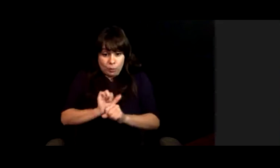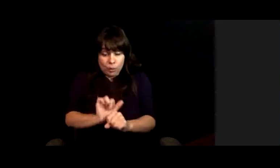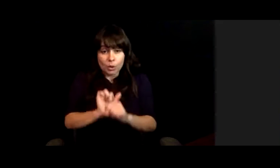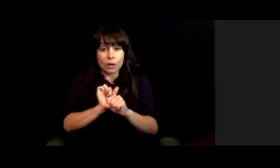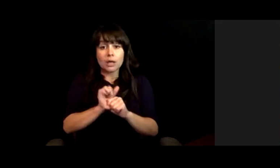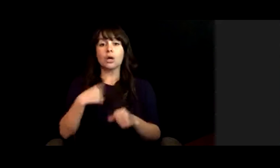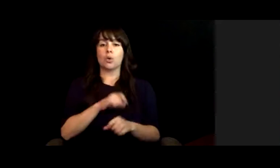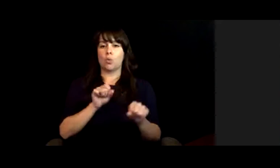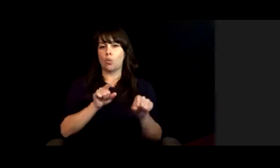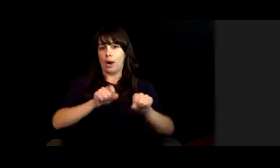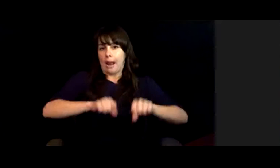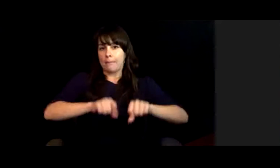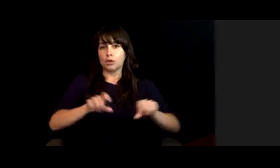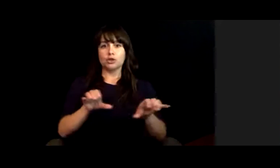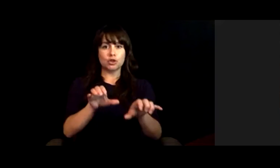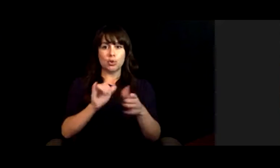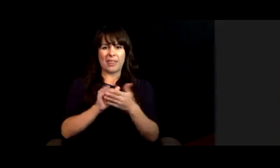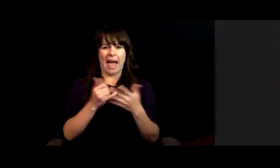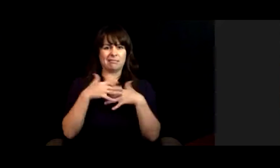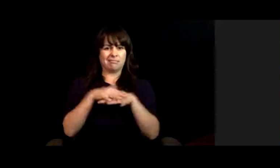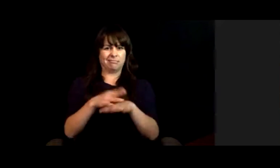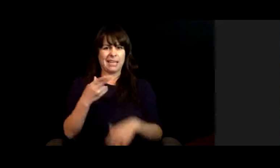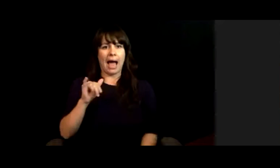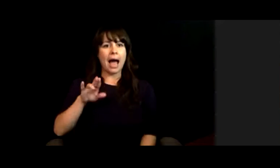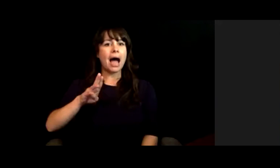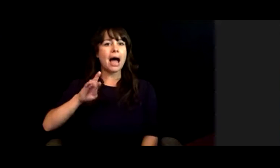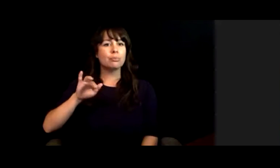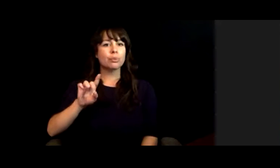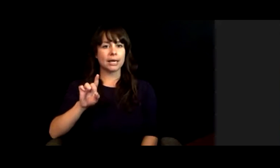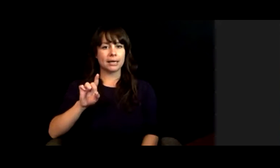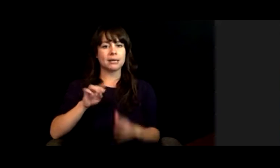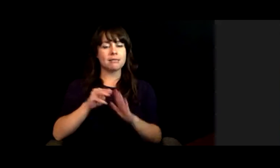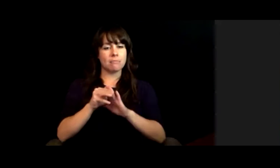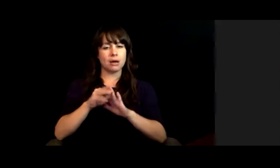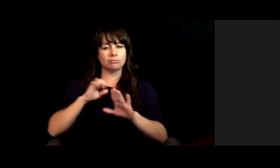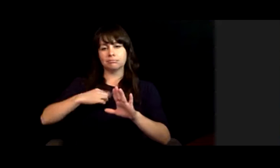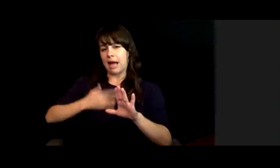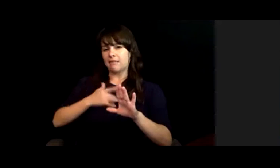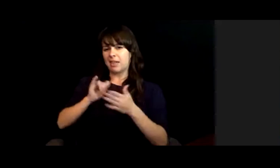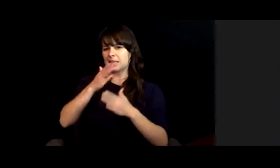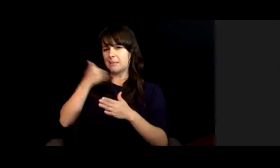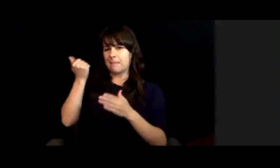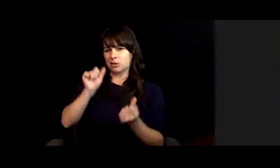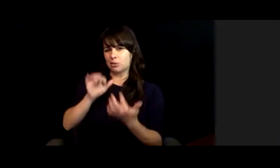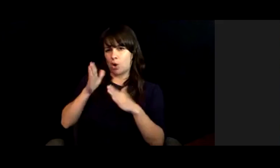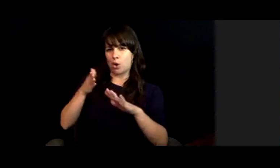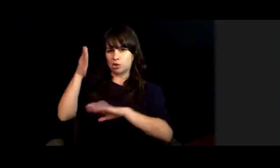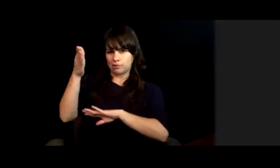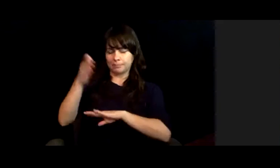my opponent says, the hybrid model, which I also think is the best way forward, as much as we